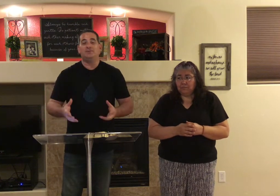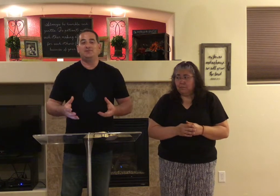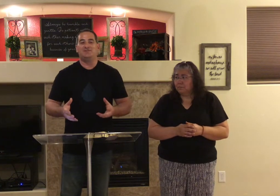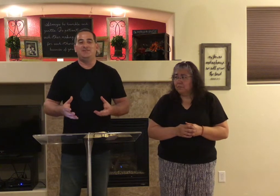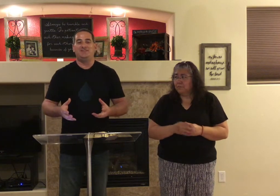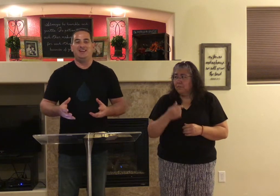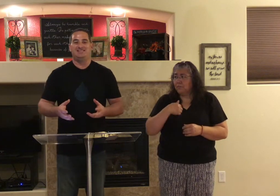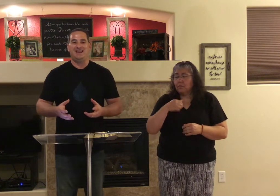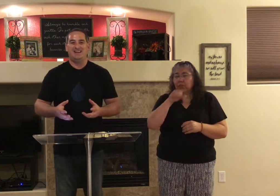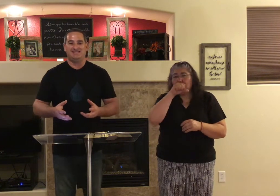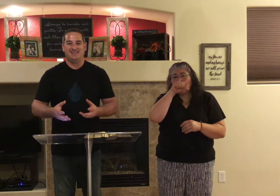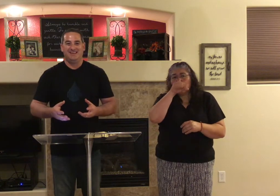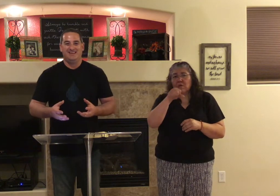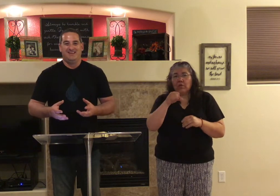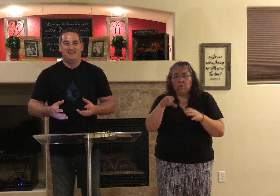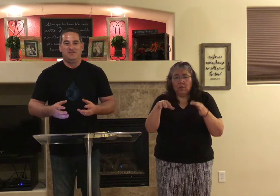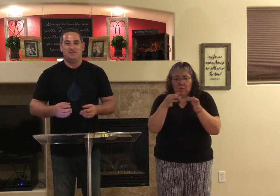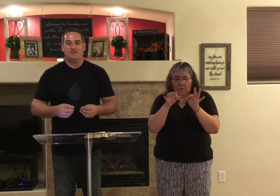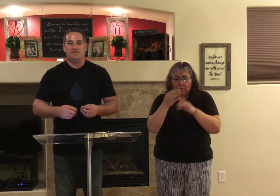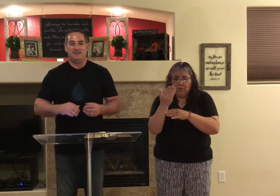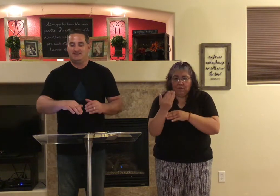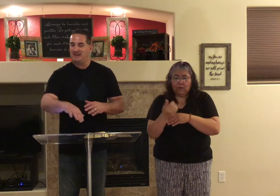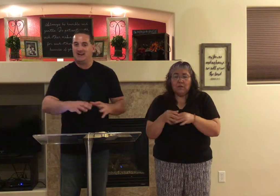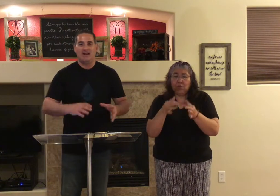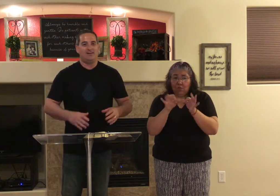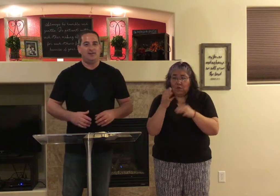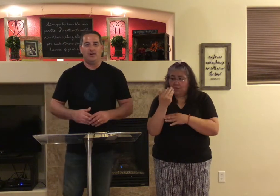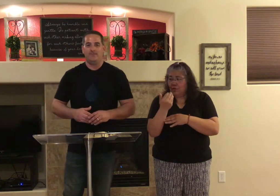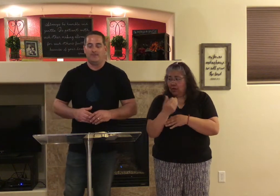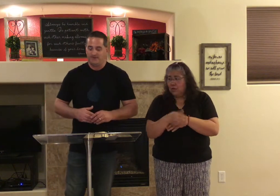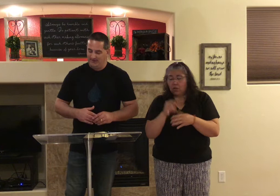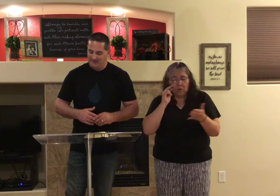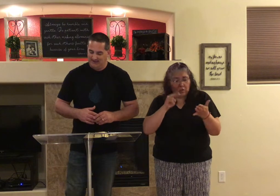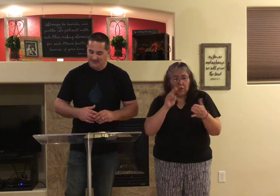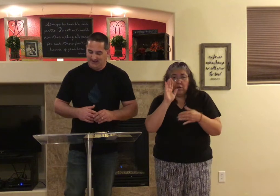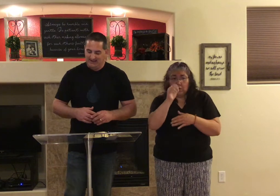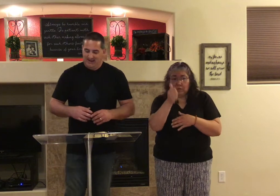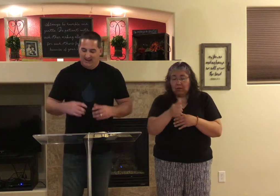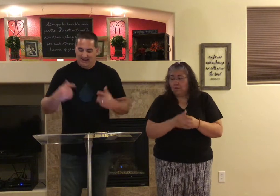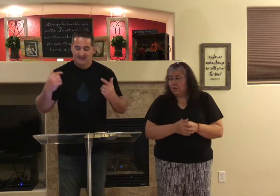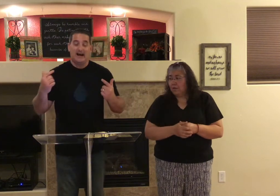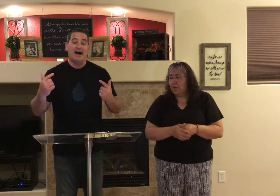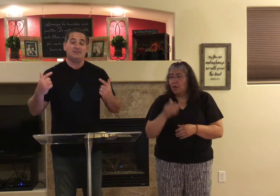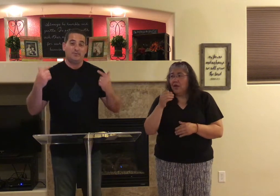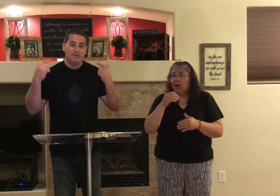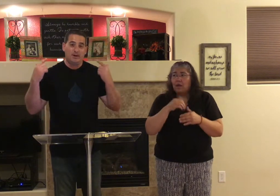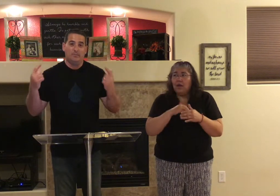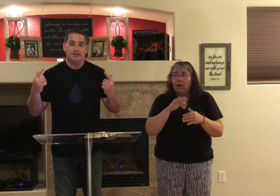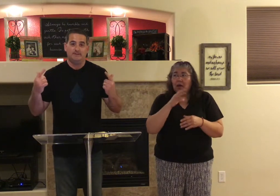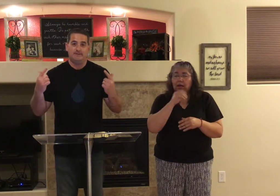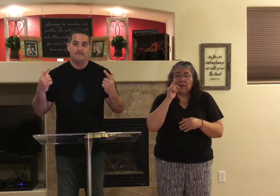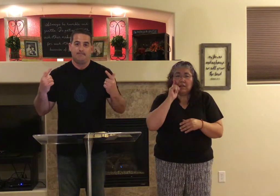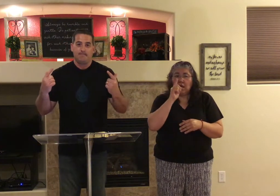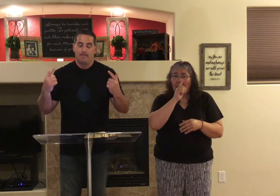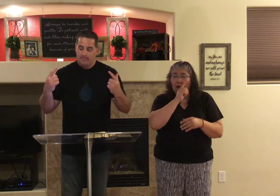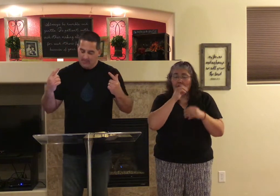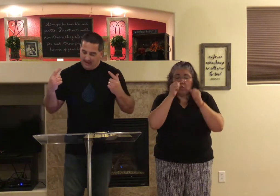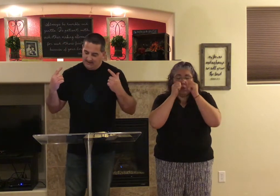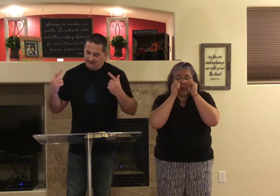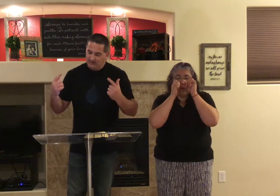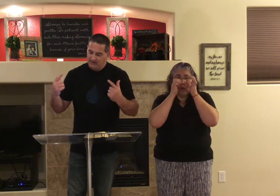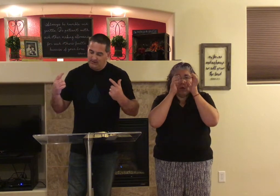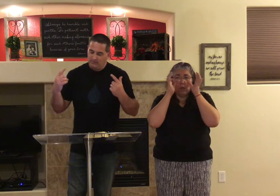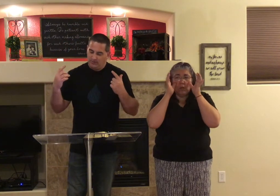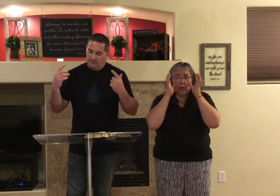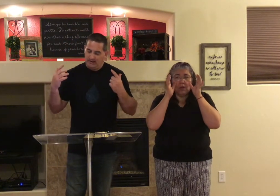I love what verse 15 says. Verse 15, check it out on your own. Verse 15 says, and his eyes will be opened,